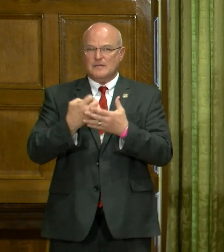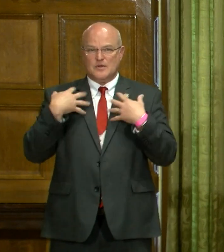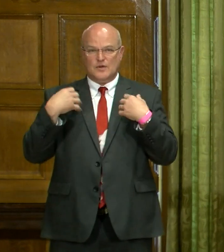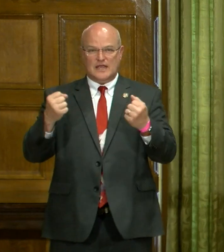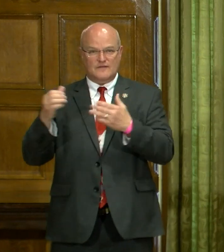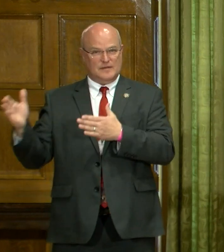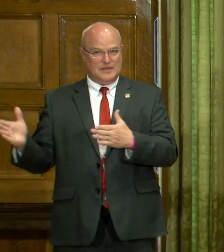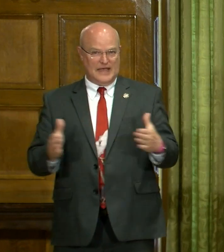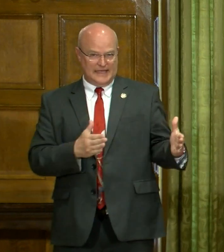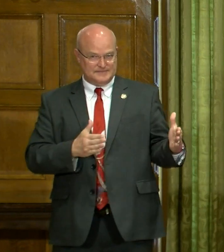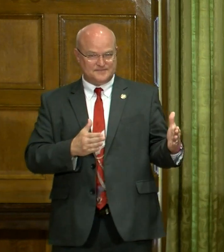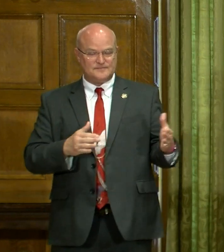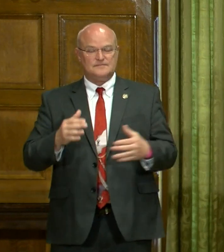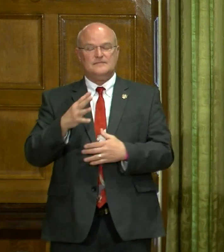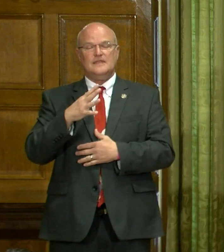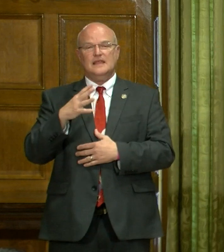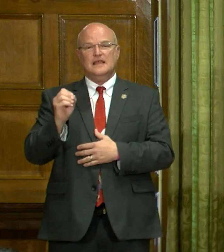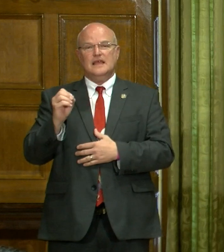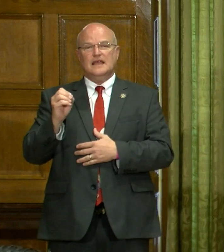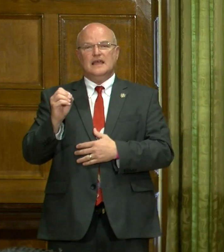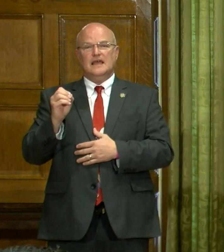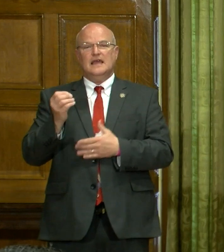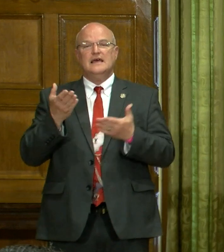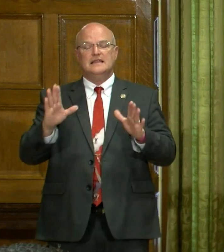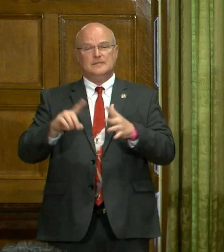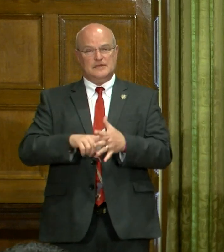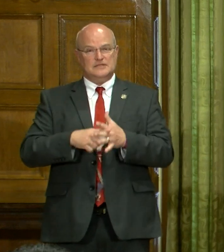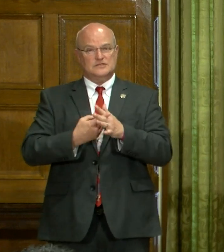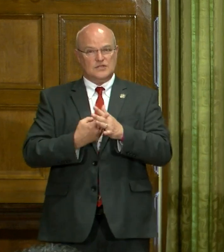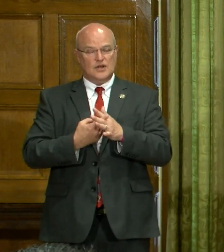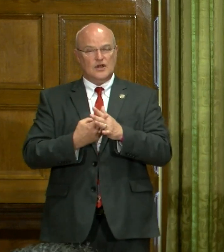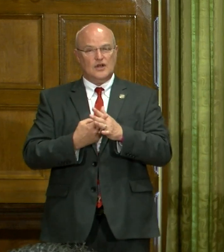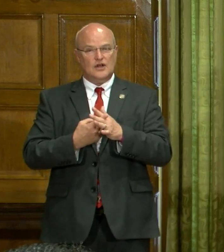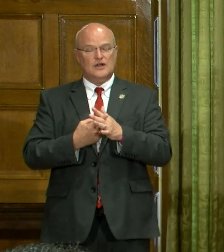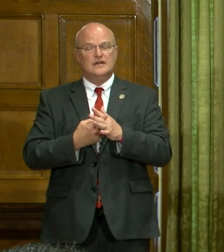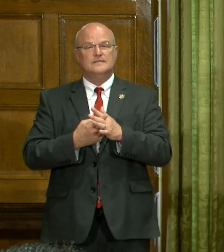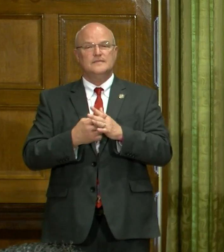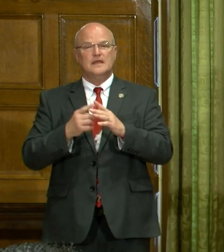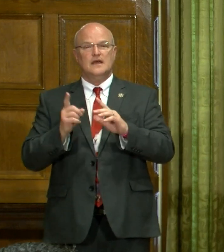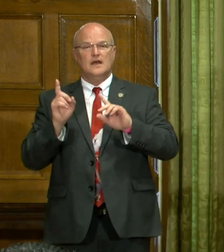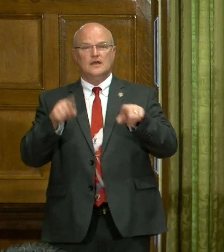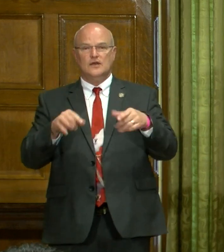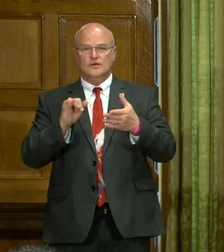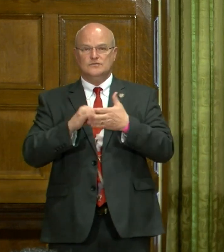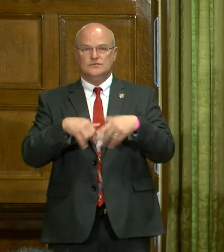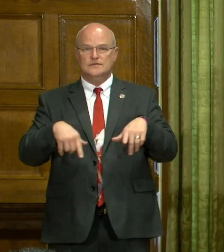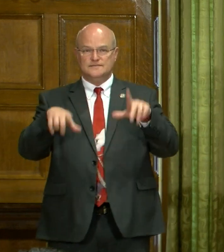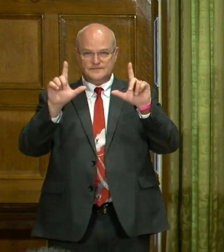recovery plans. And let me start by going to the